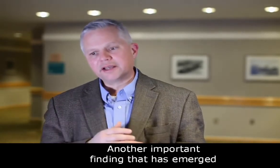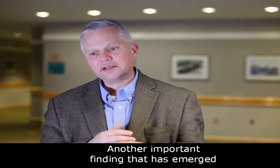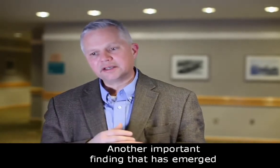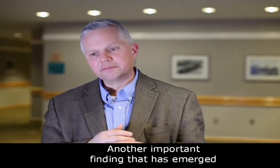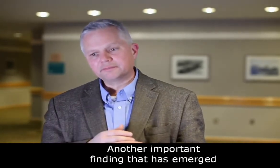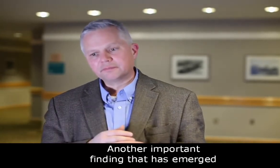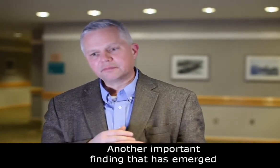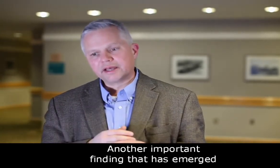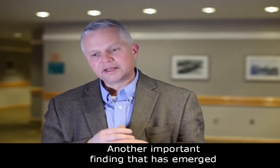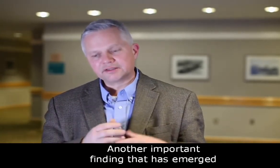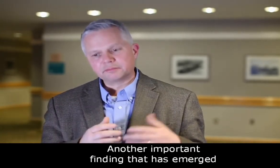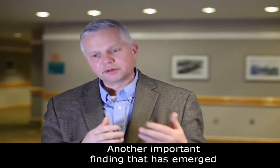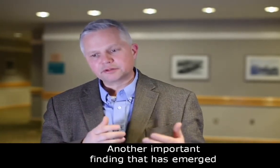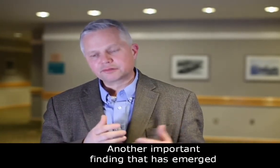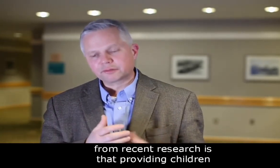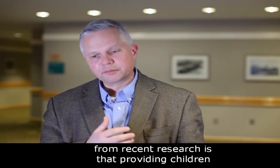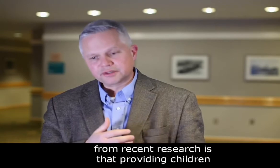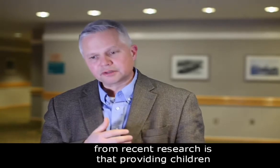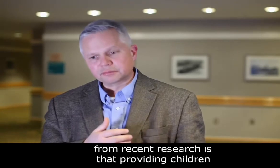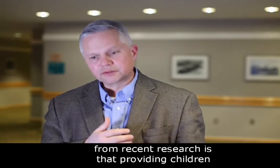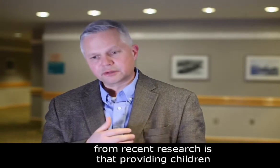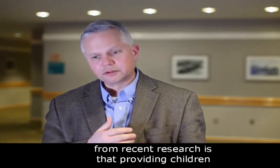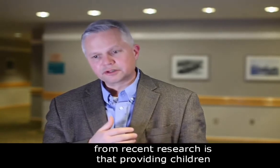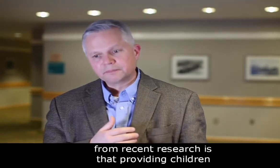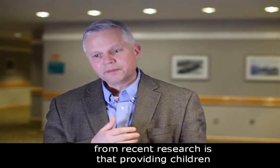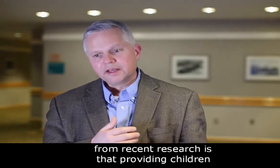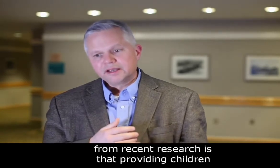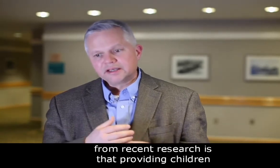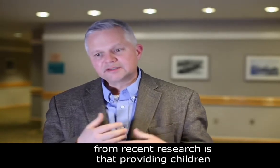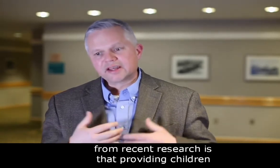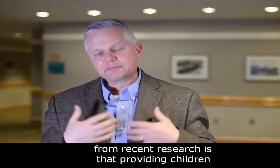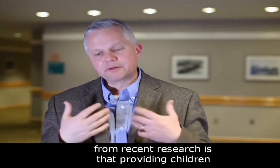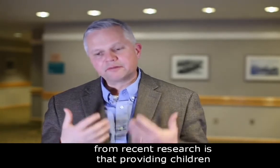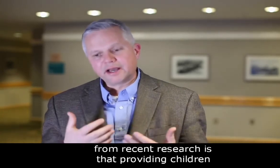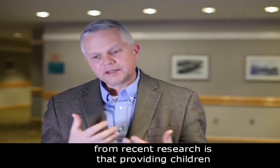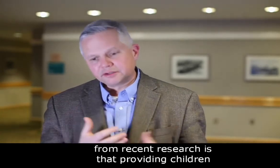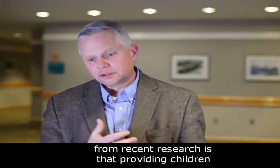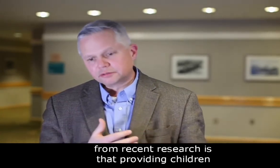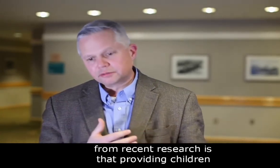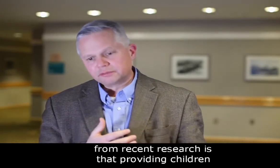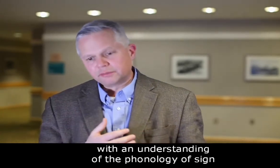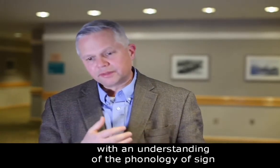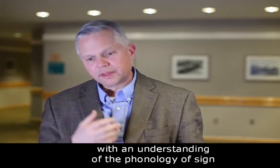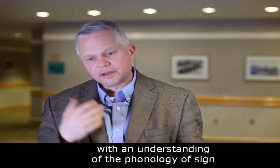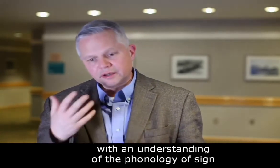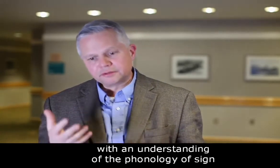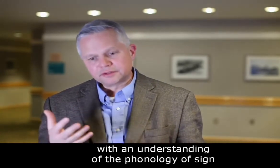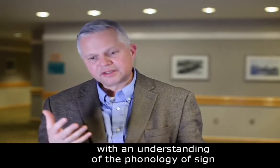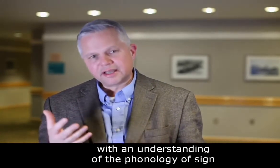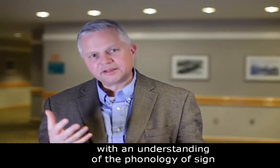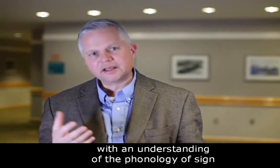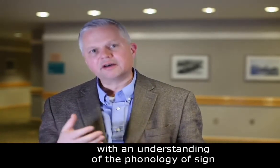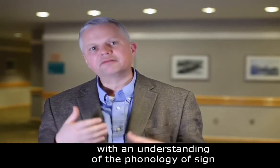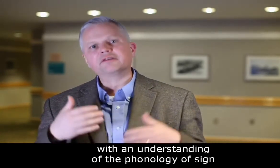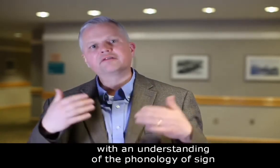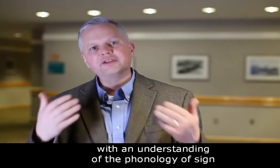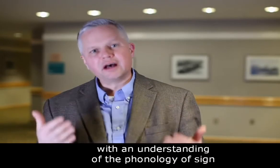finding that has emerged from recent research is that providing children with an understanding of the